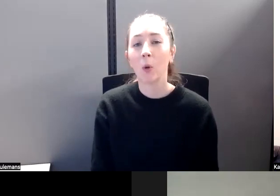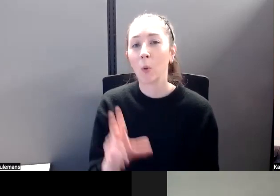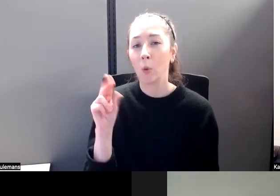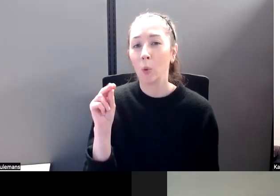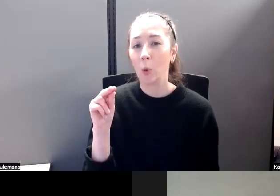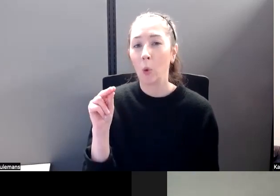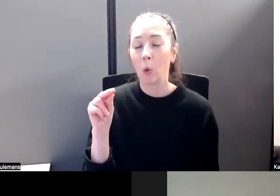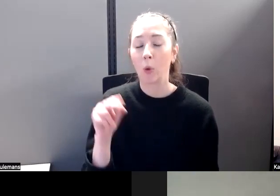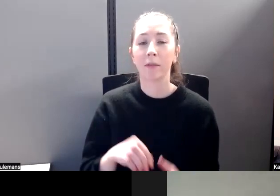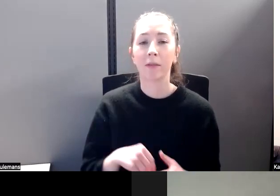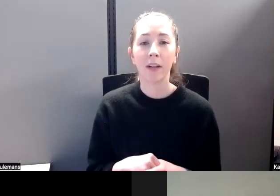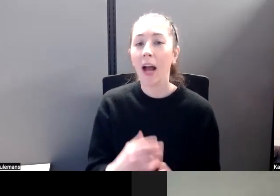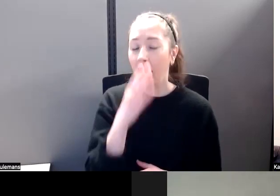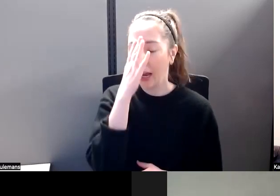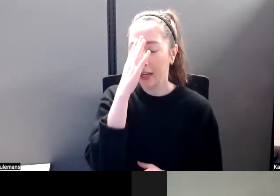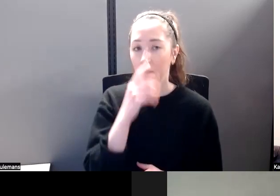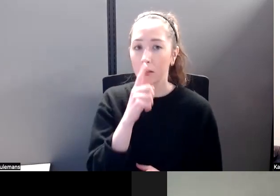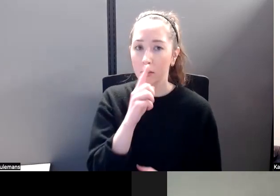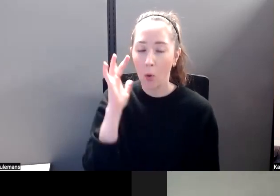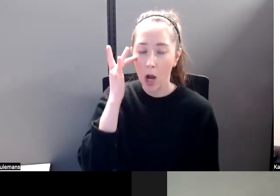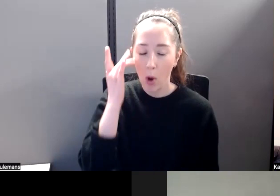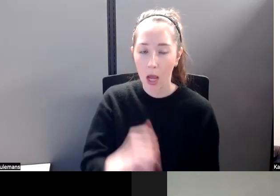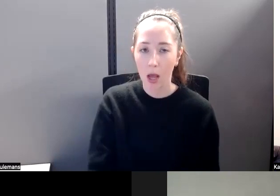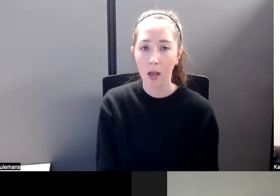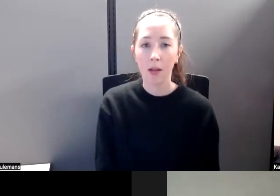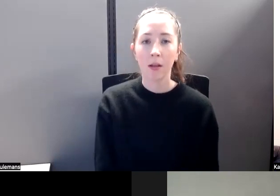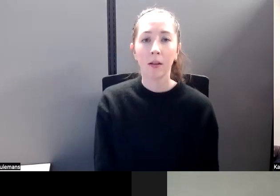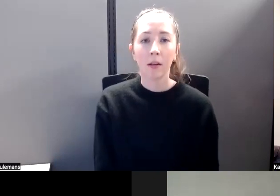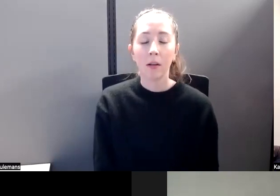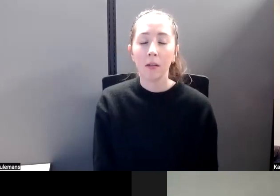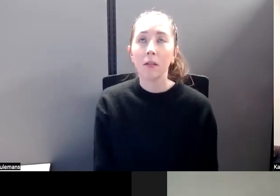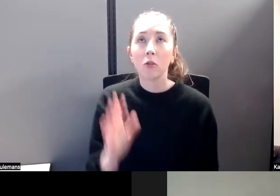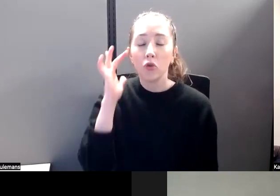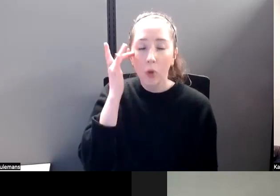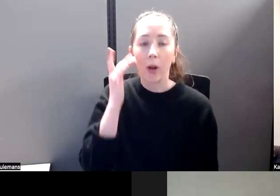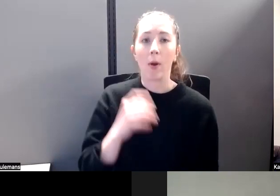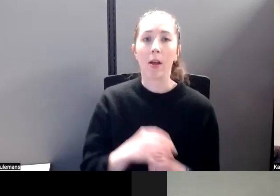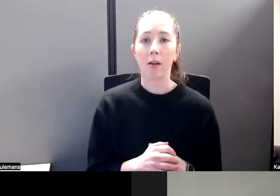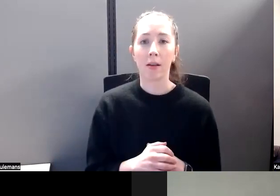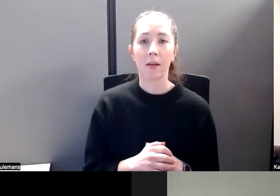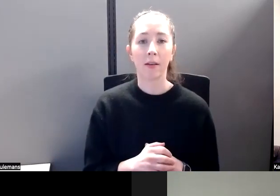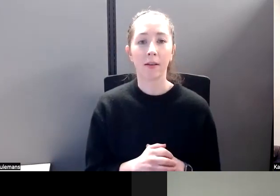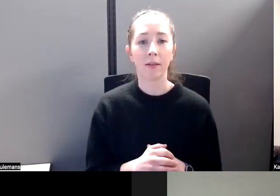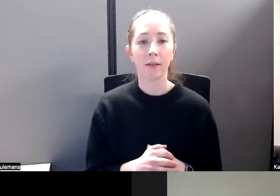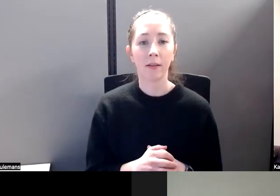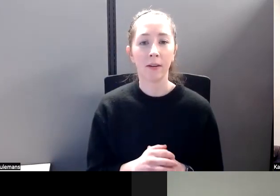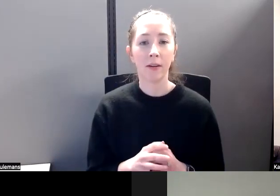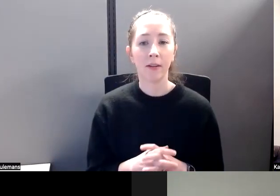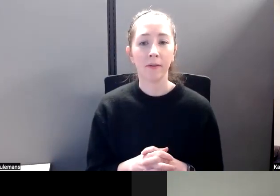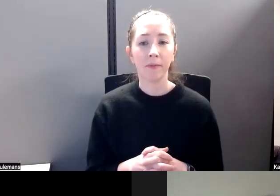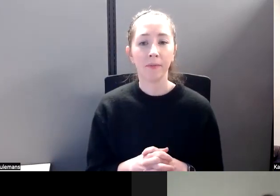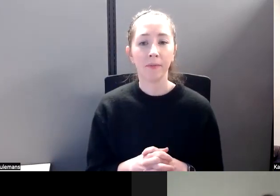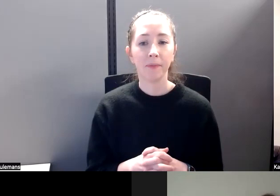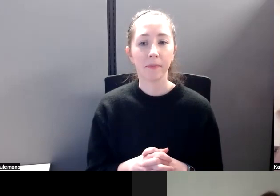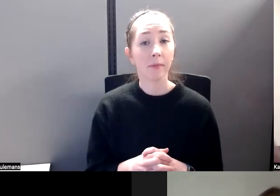States. I know, it's so annoying. Soon. So I will send you the link as soon as I create it, and then